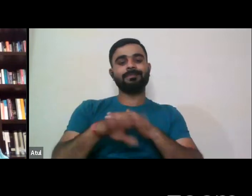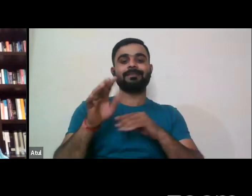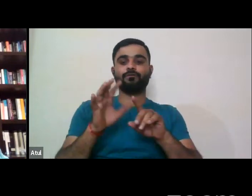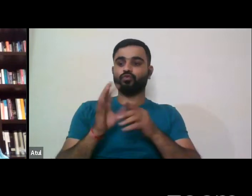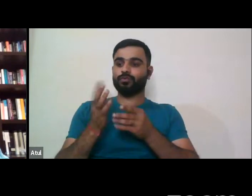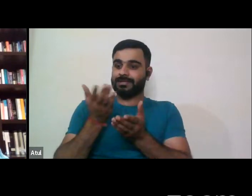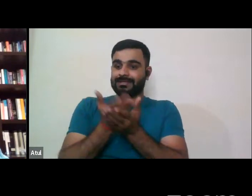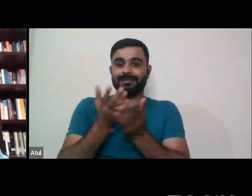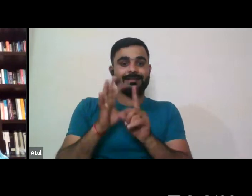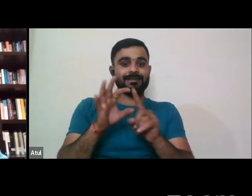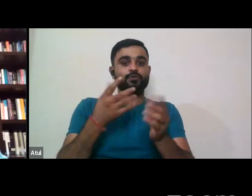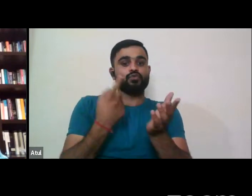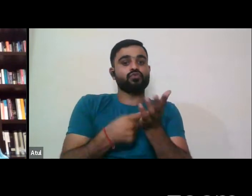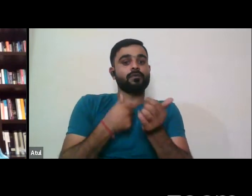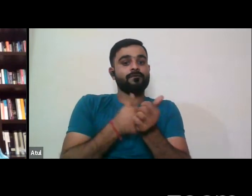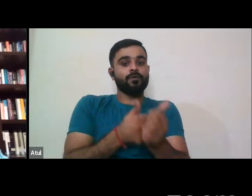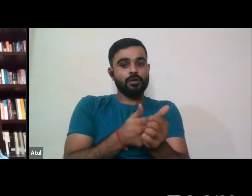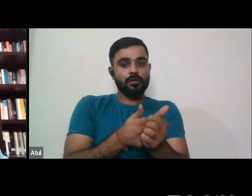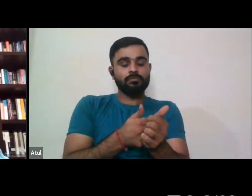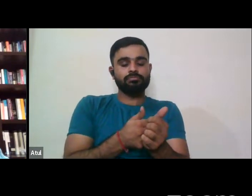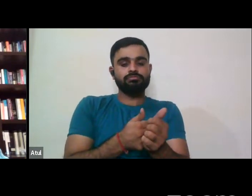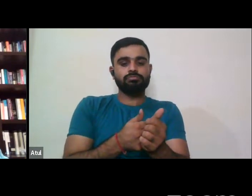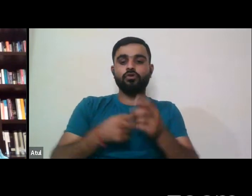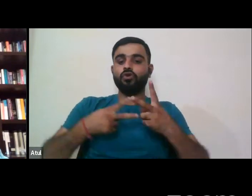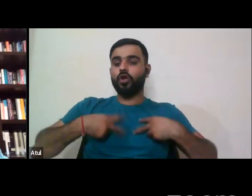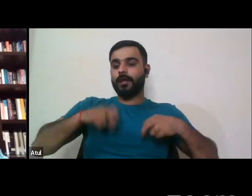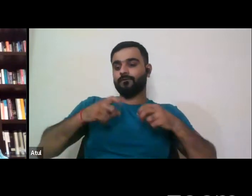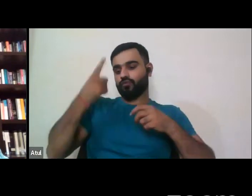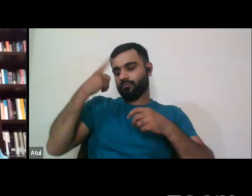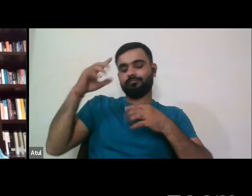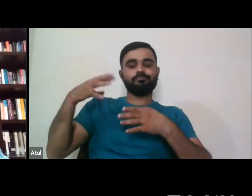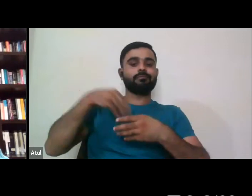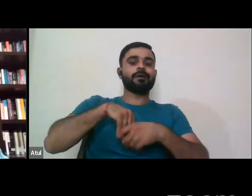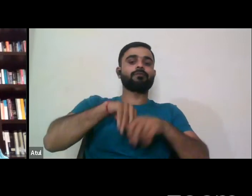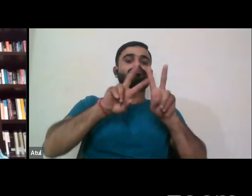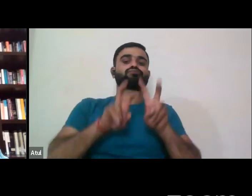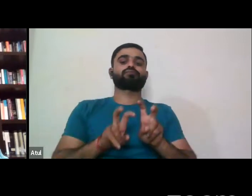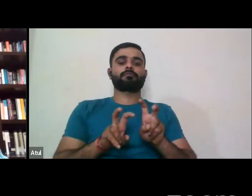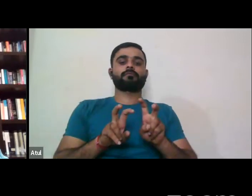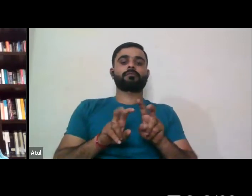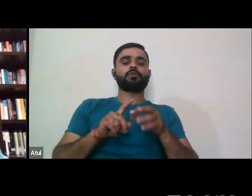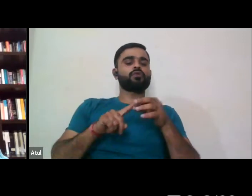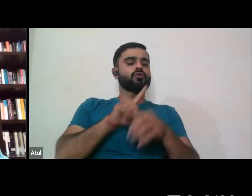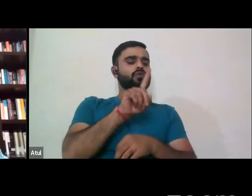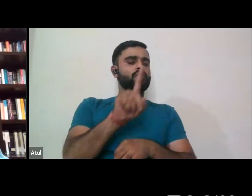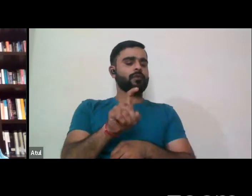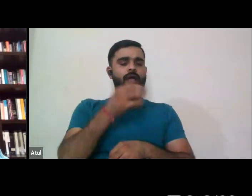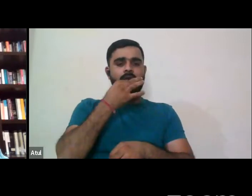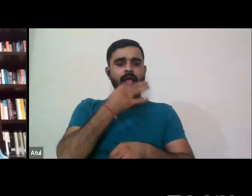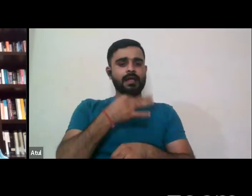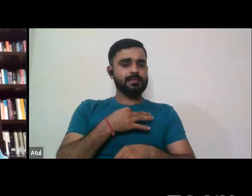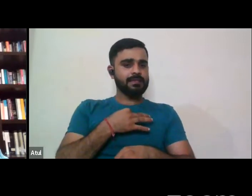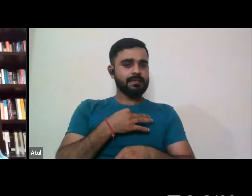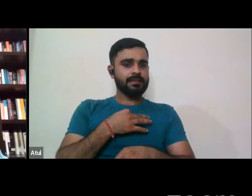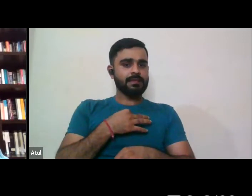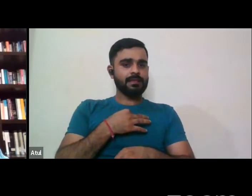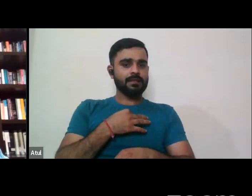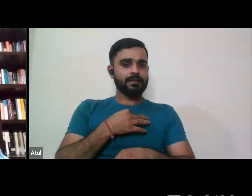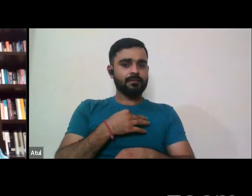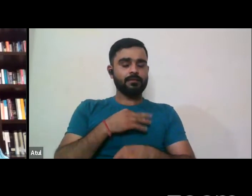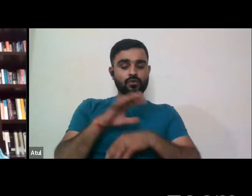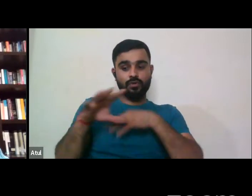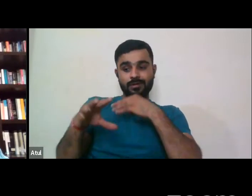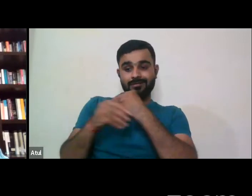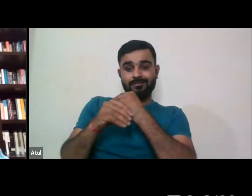discipline that is being brought into the court dynamics in terms of the questions that are asked, as well as in